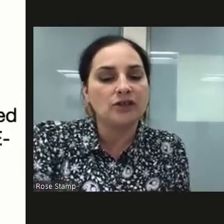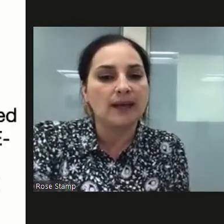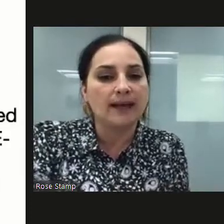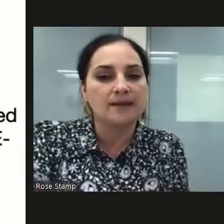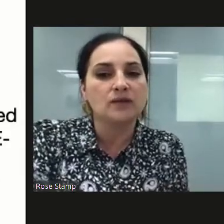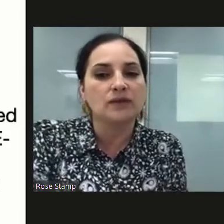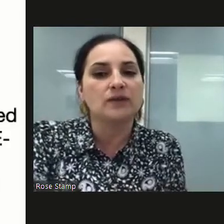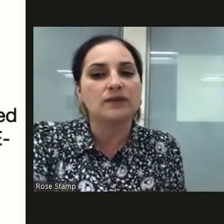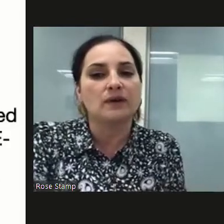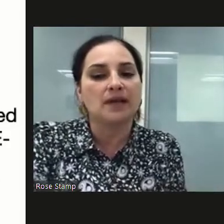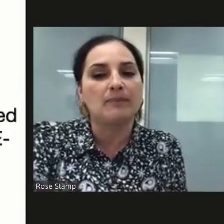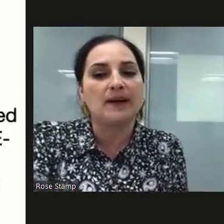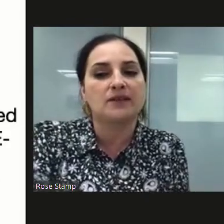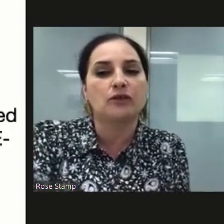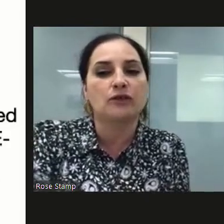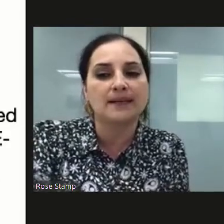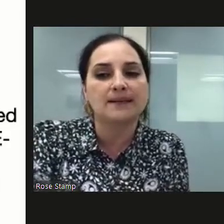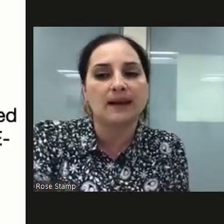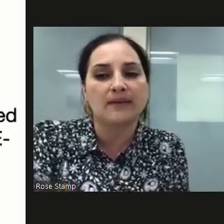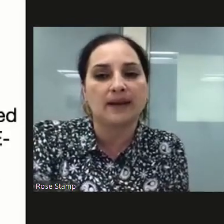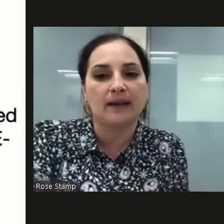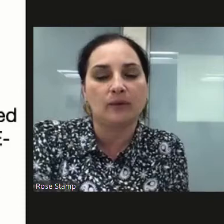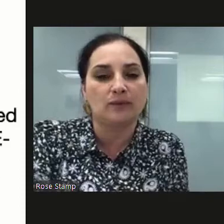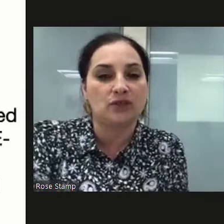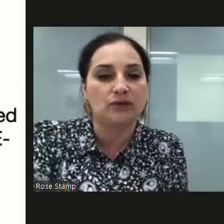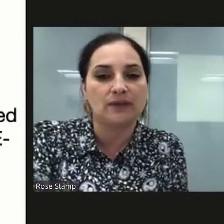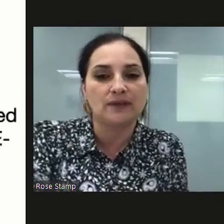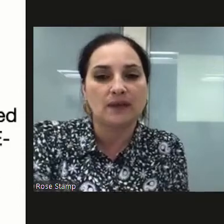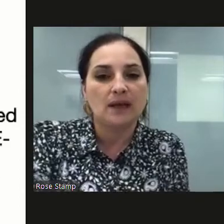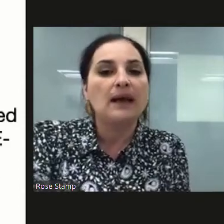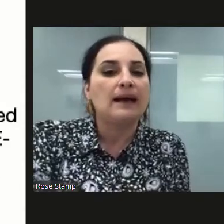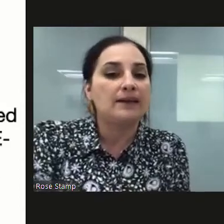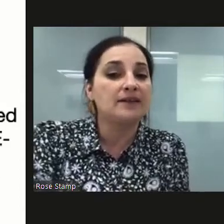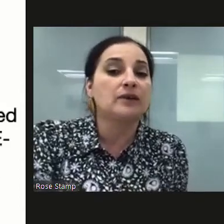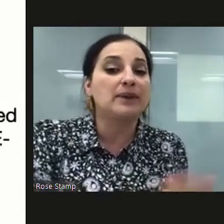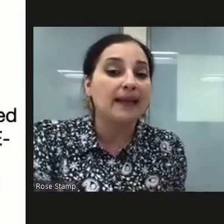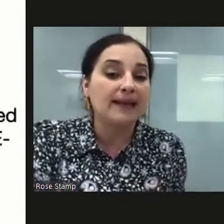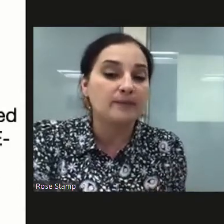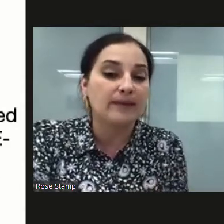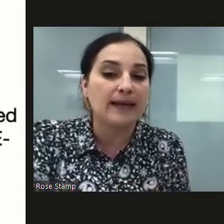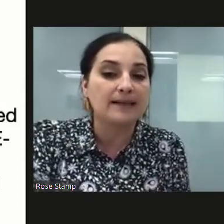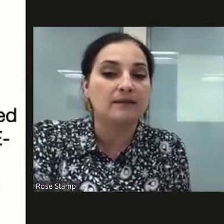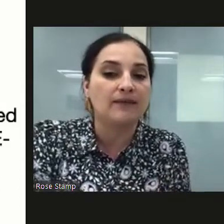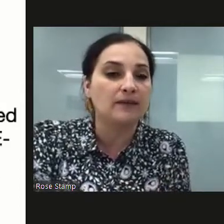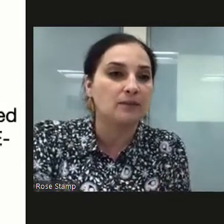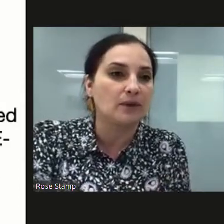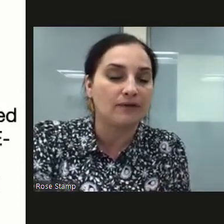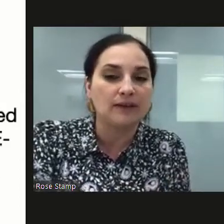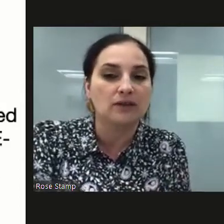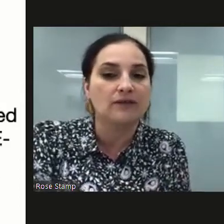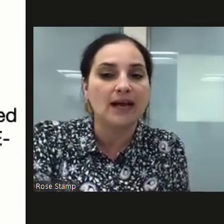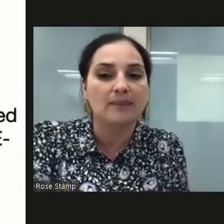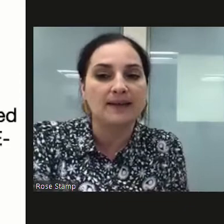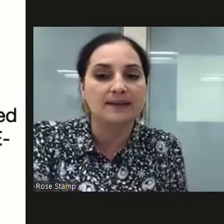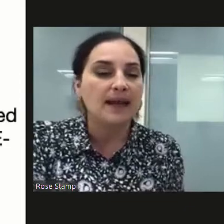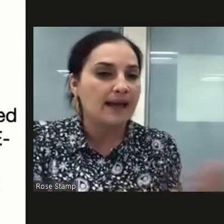While gesture-like discourse use of time pass decreases as the language matures, it is replaced by the lexical